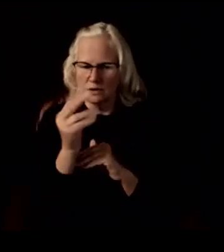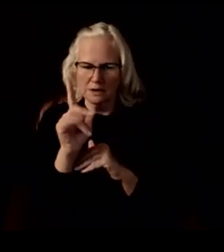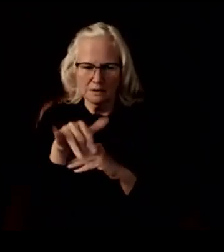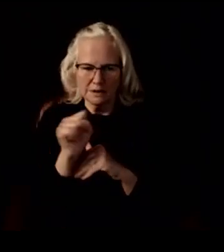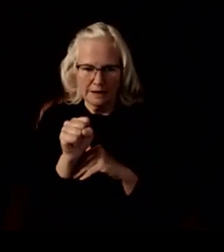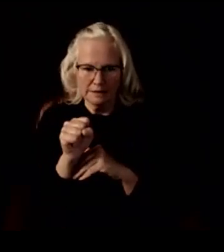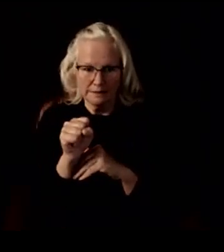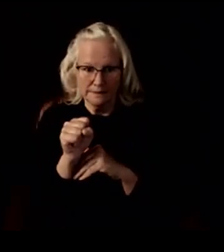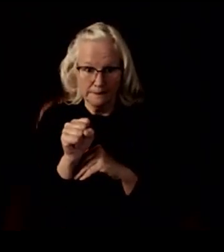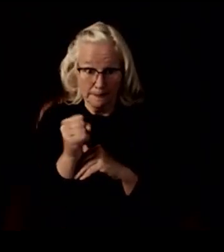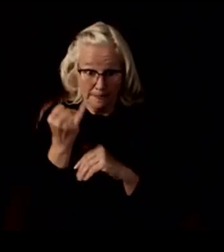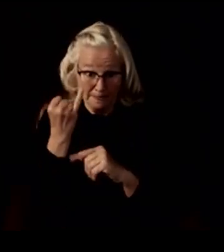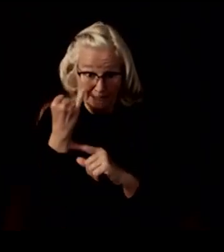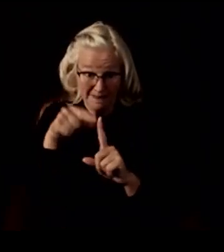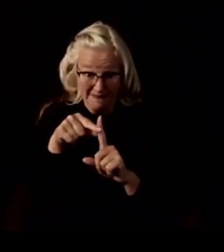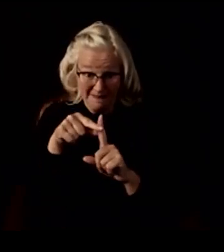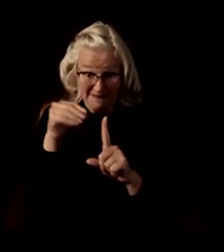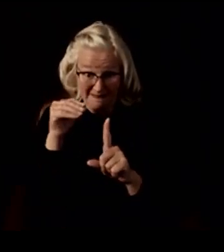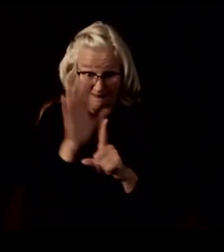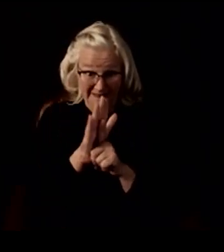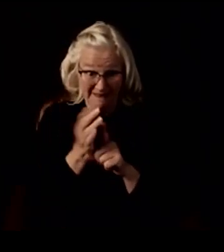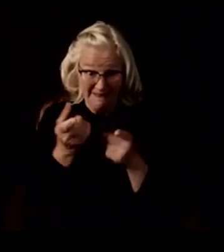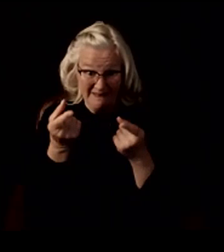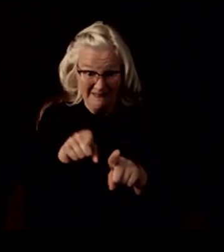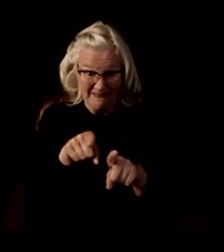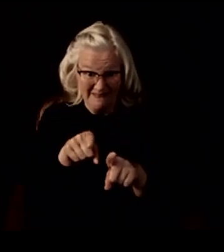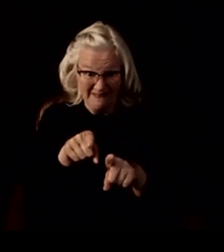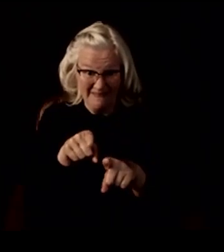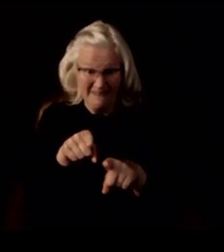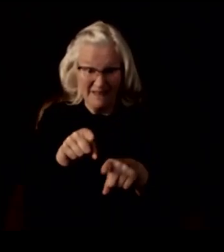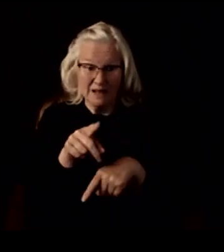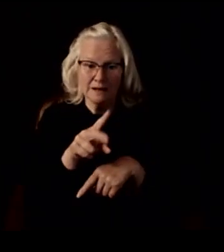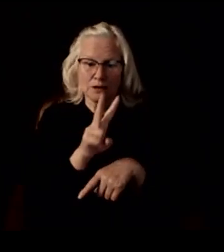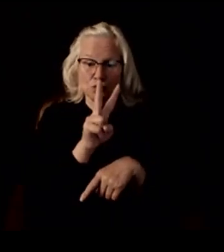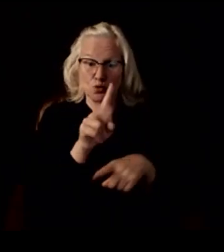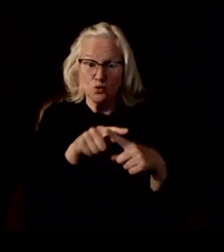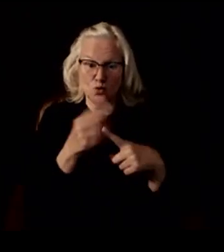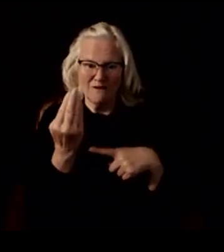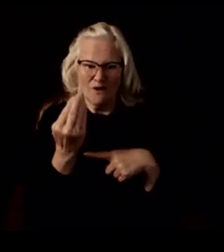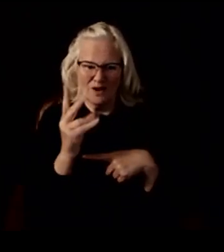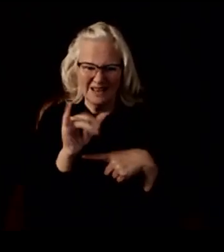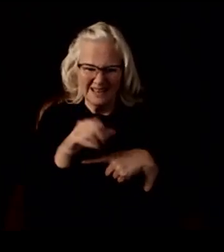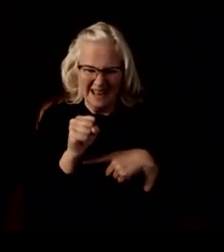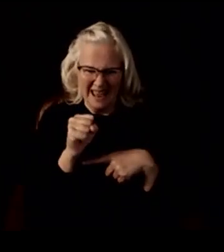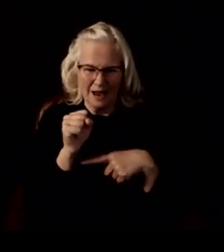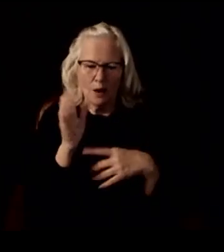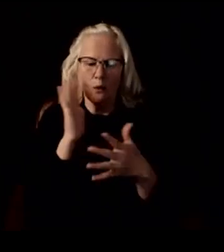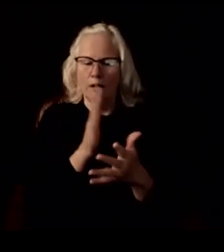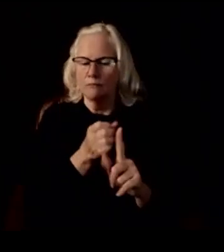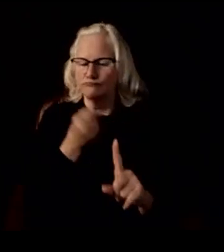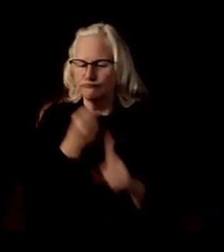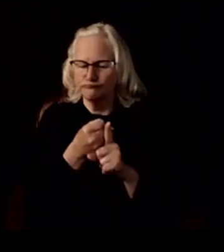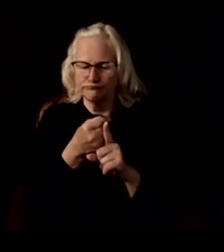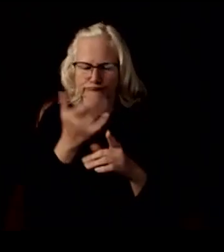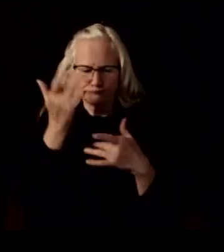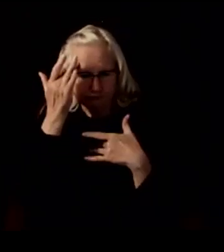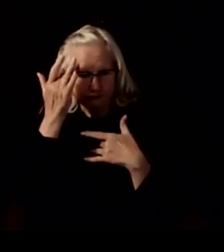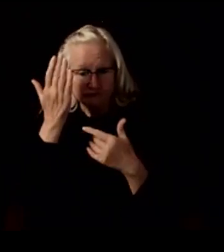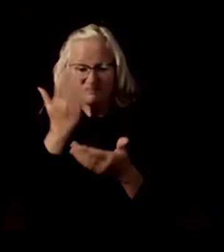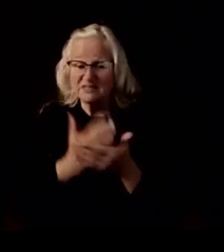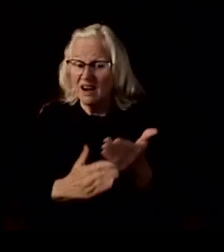that exposure. As we've learned through this pandemic, some people with COVID-19 develop symptoms, but some don't. That's why